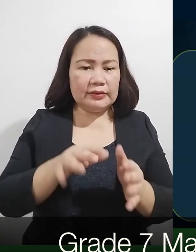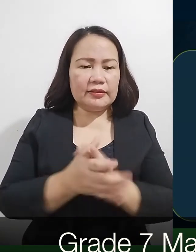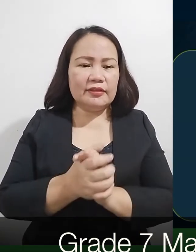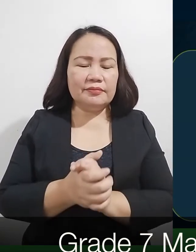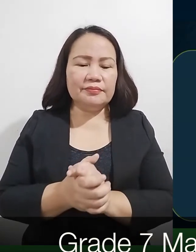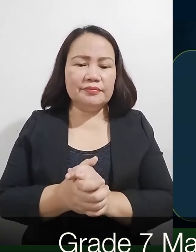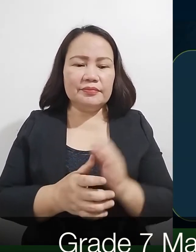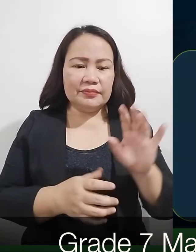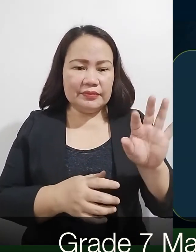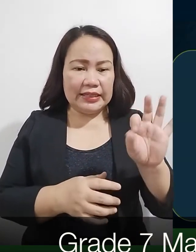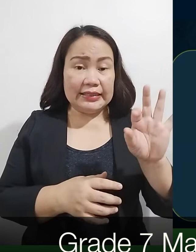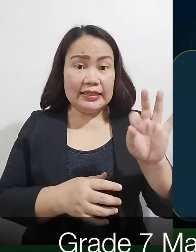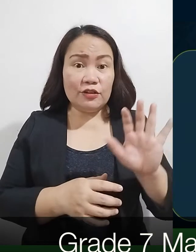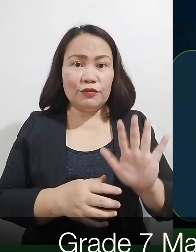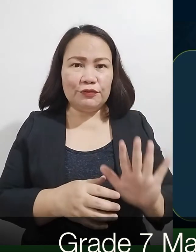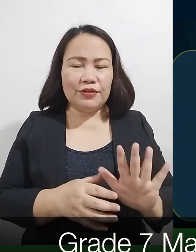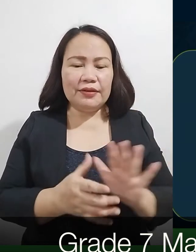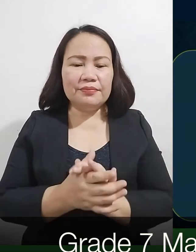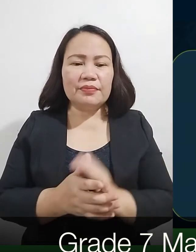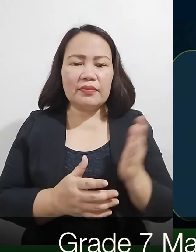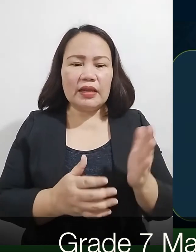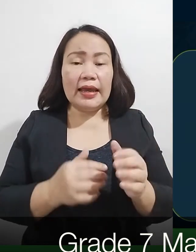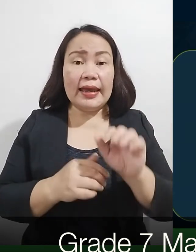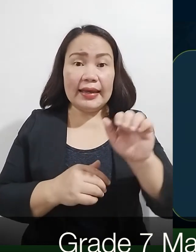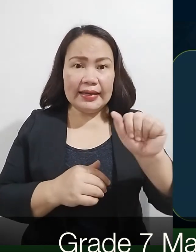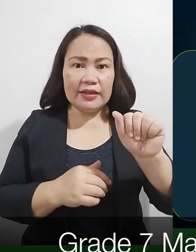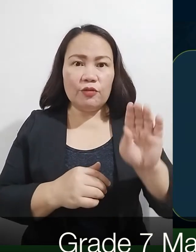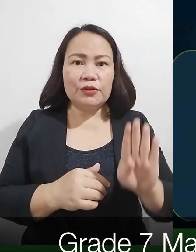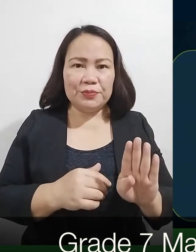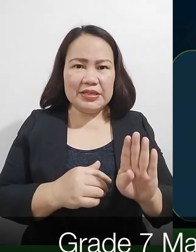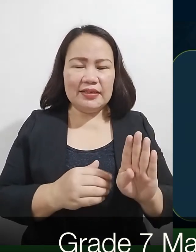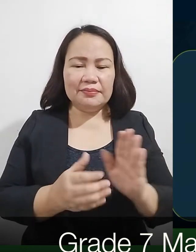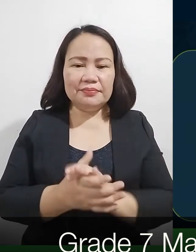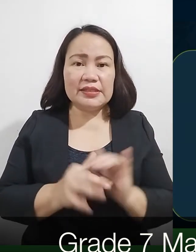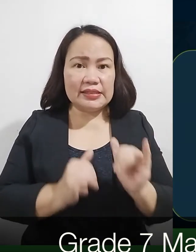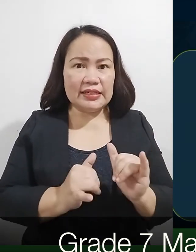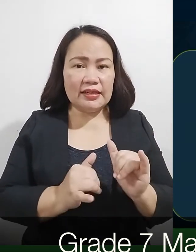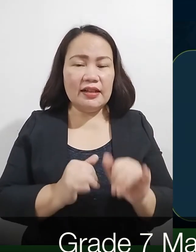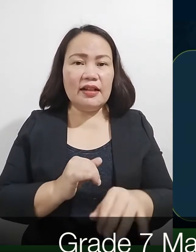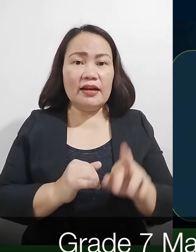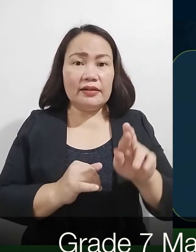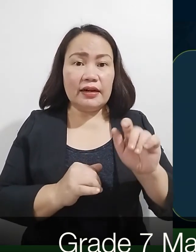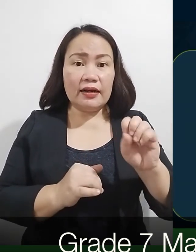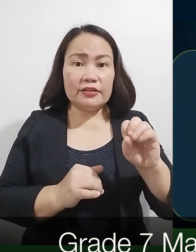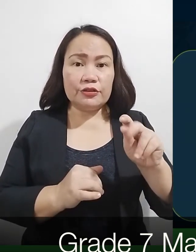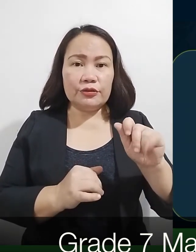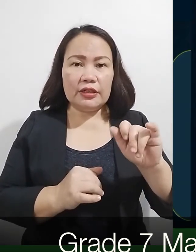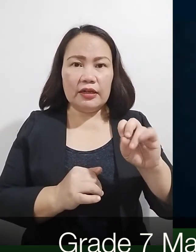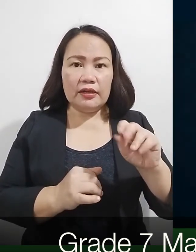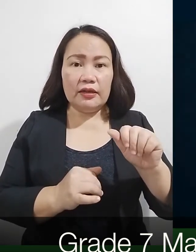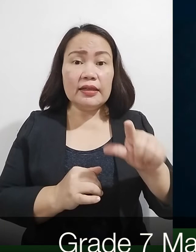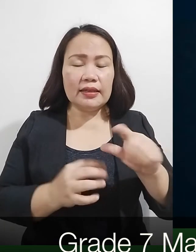so 19 over 5. Alright, so we already have A over B.